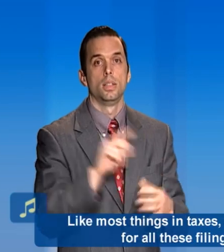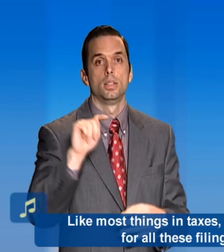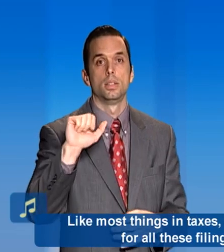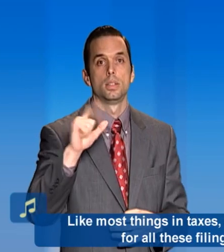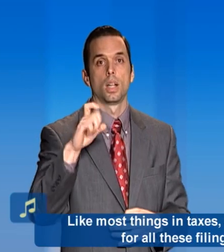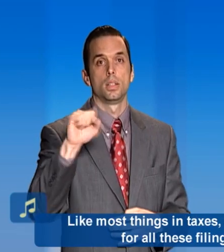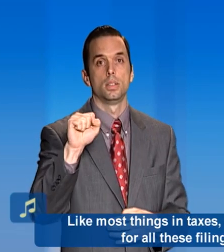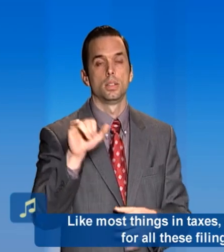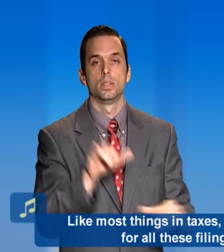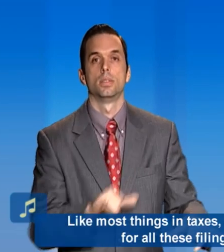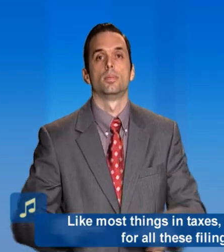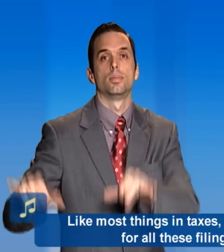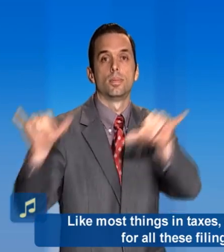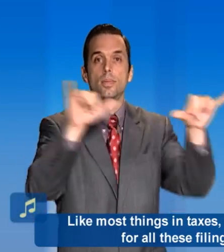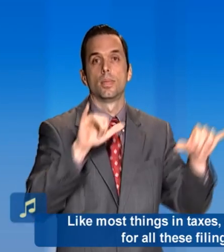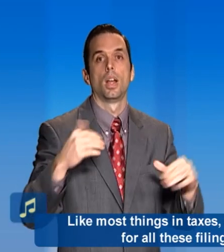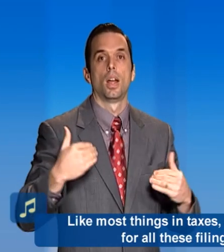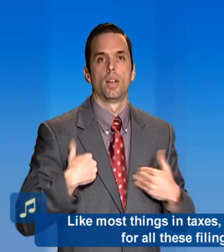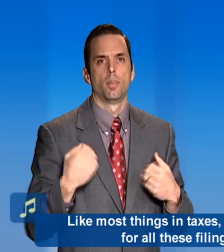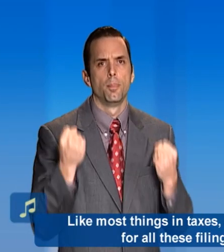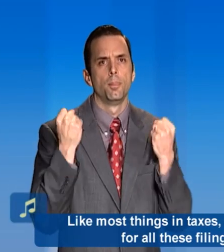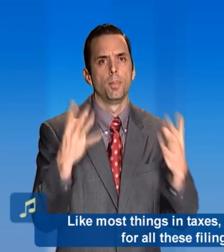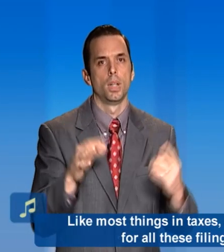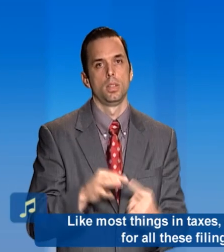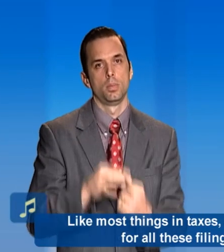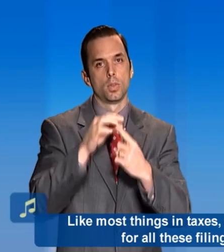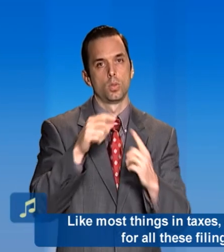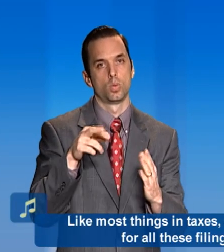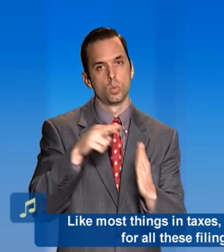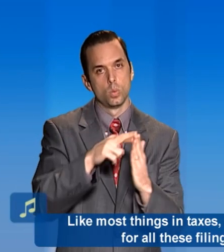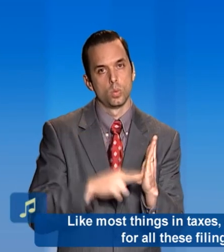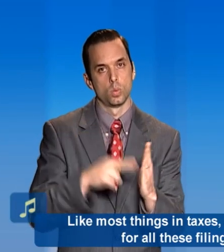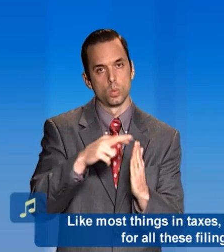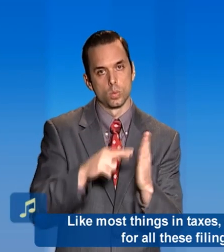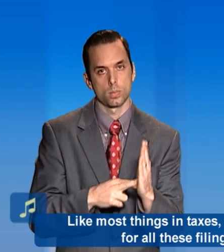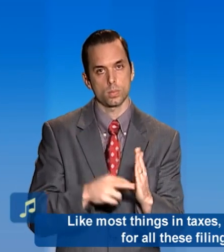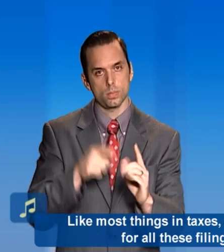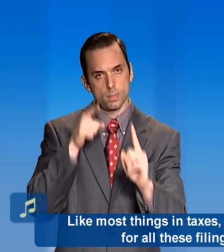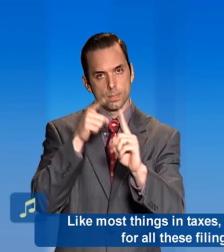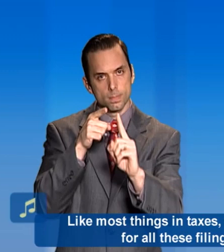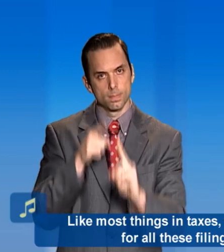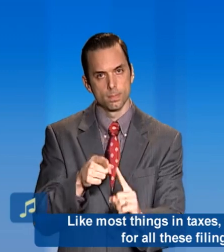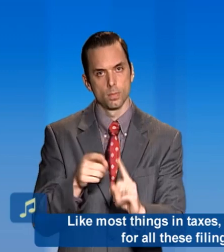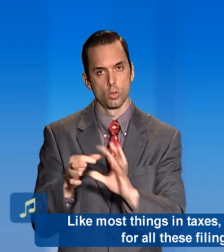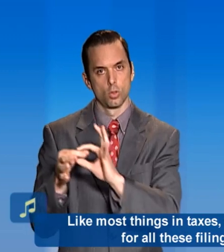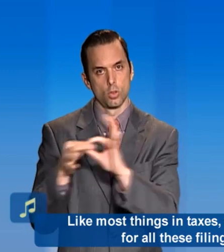Like most things in taxes, special rules apply for all these filing statuses.